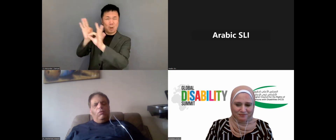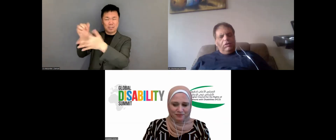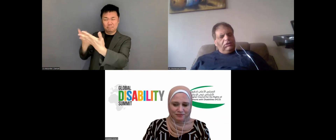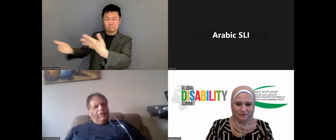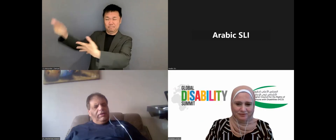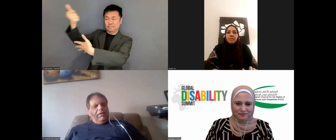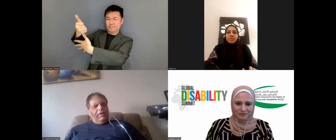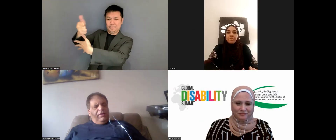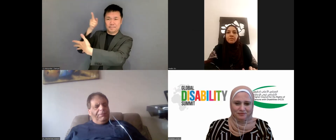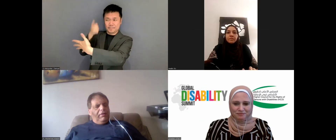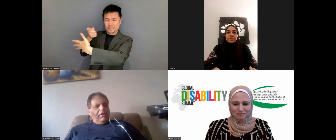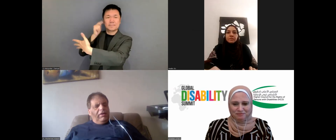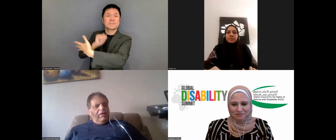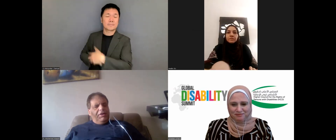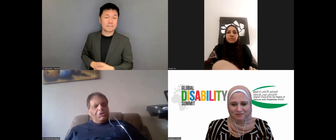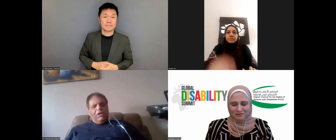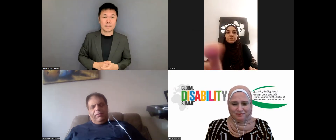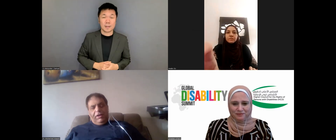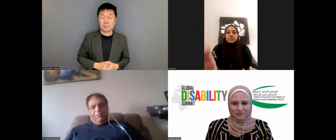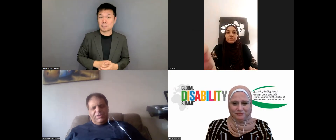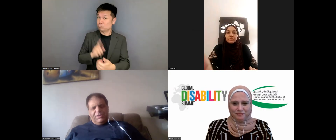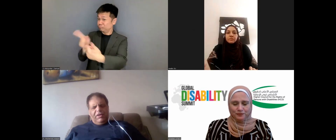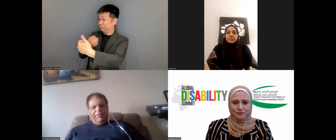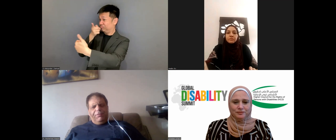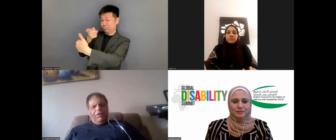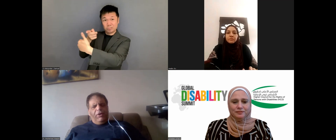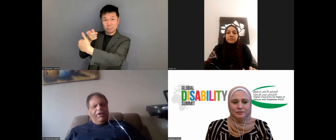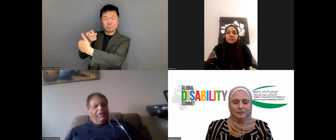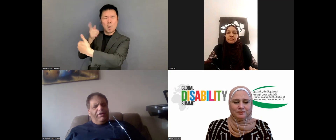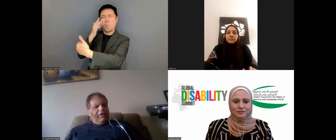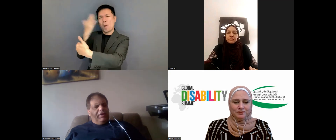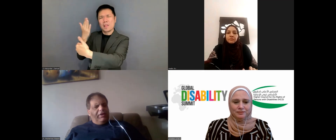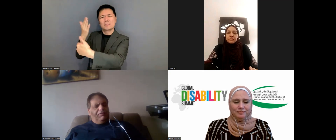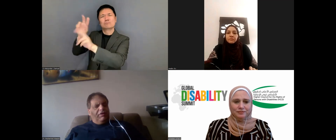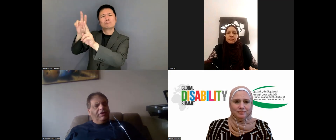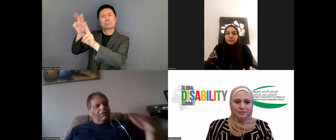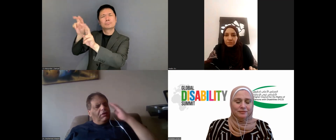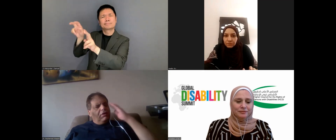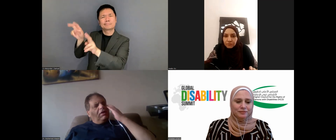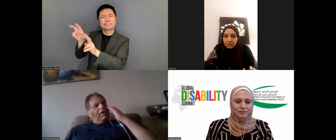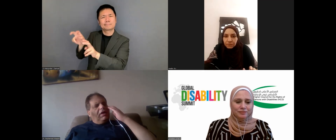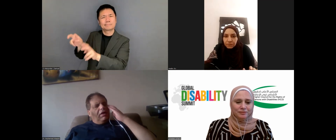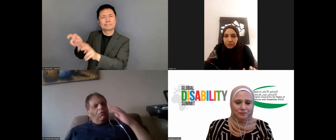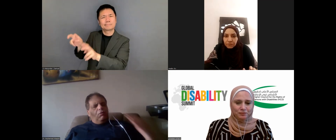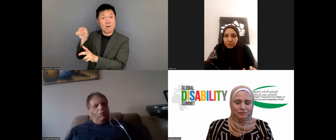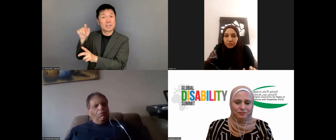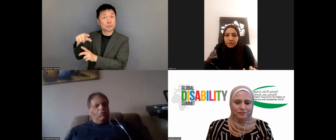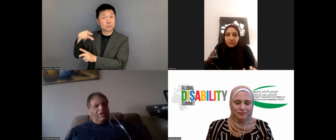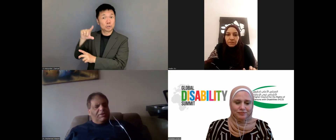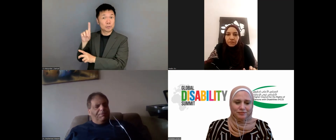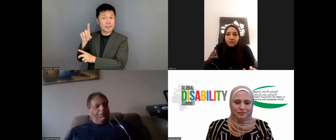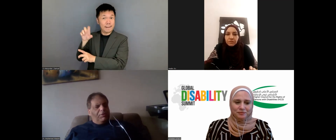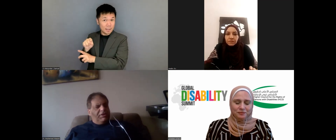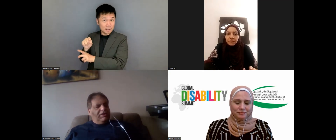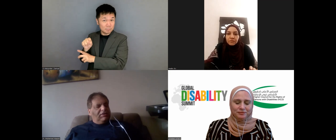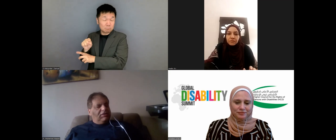how the initial themes, they were identified, what was